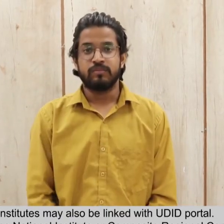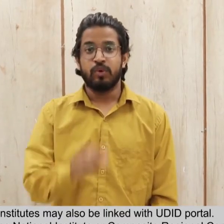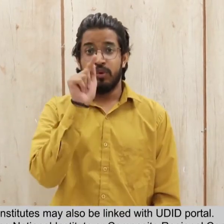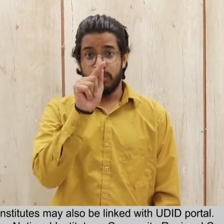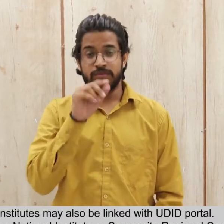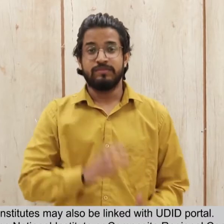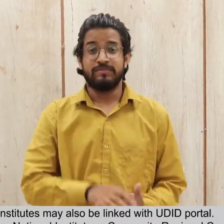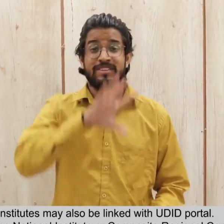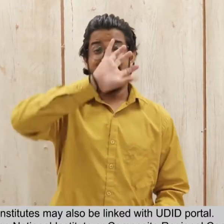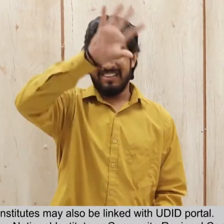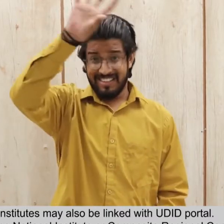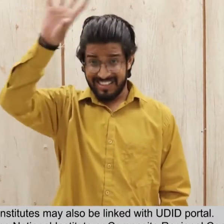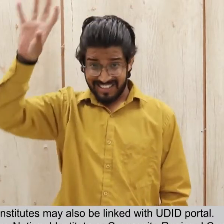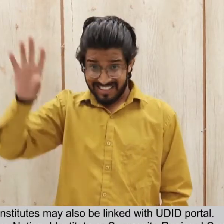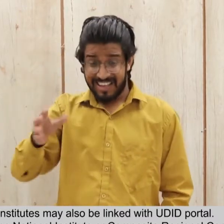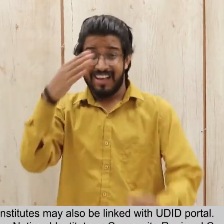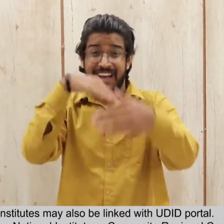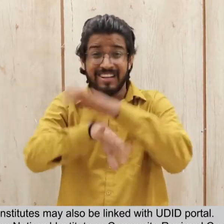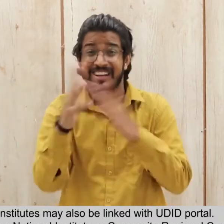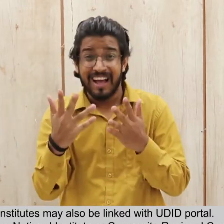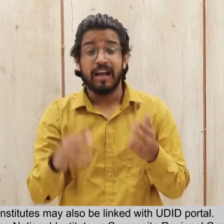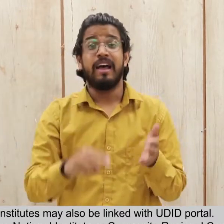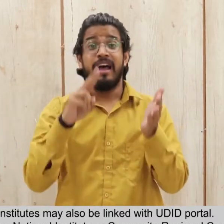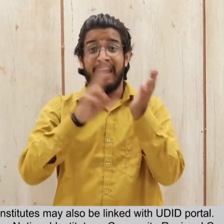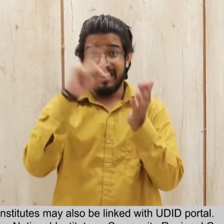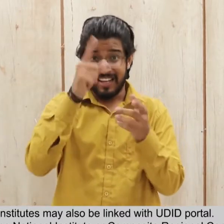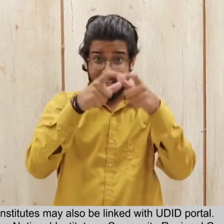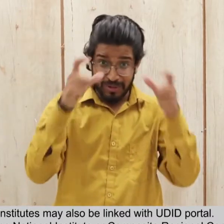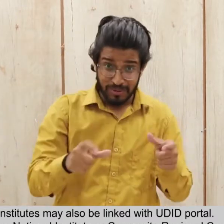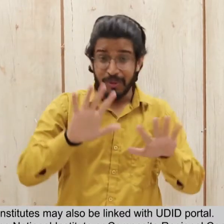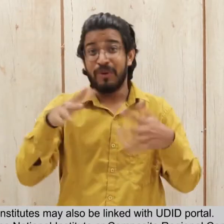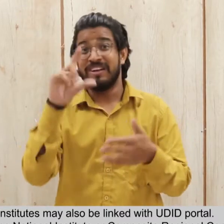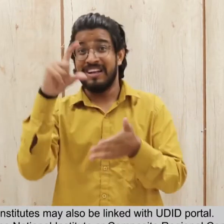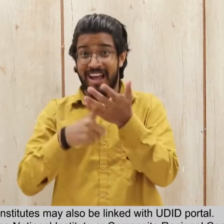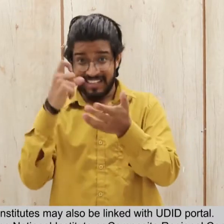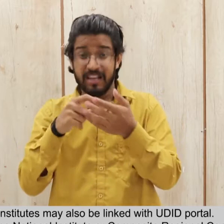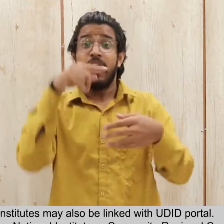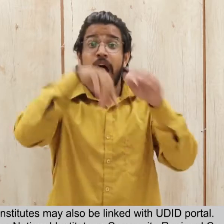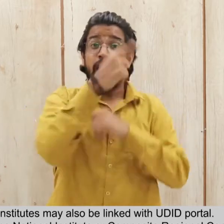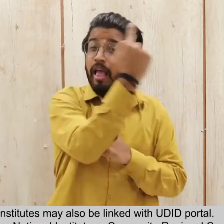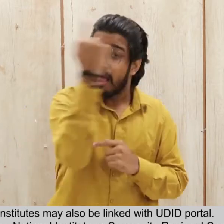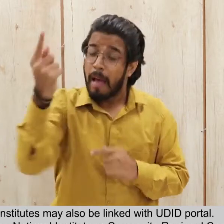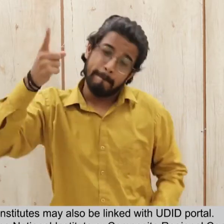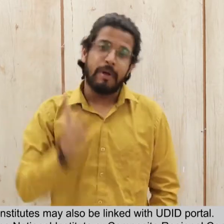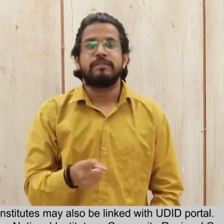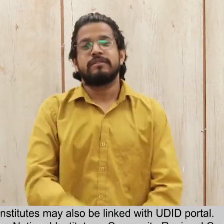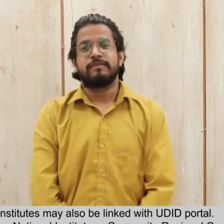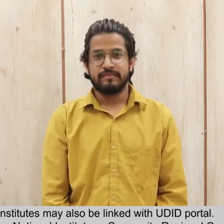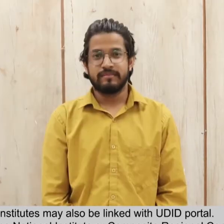Setting up of at least one national institute or composite regional center in every state union territory.